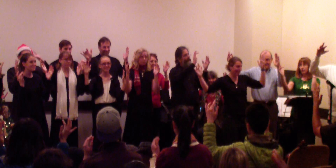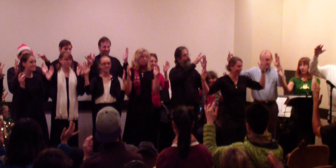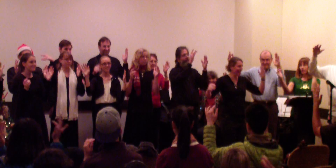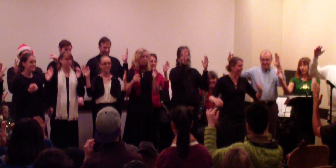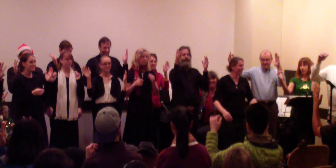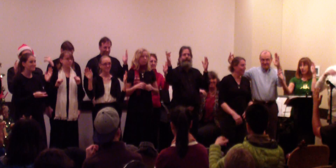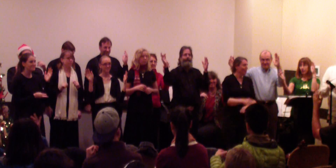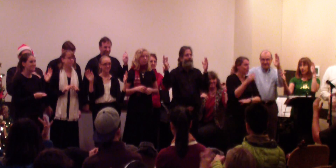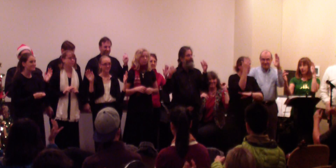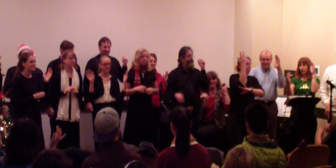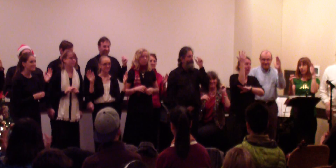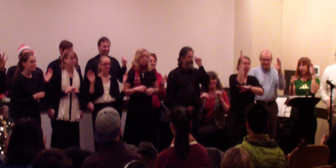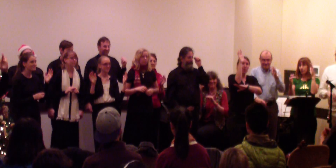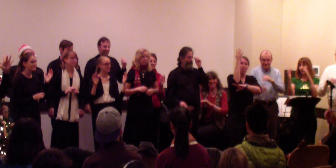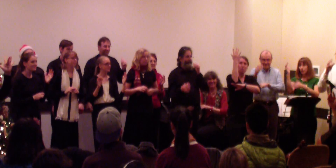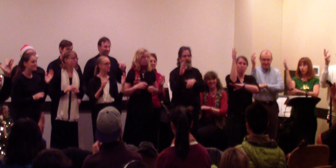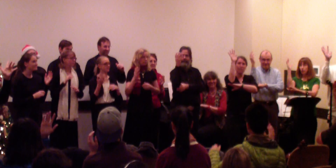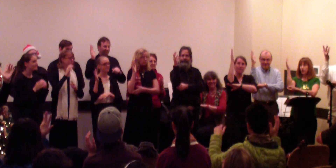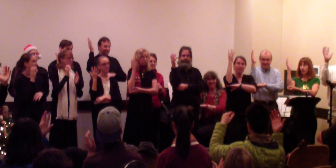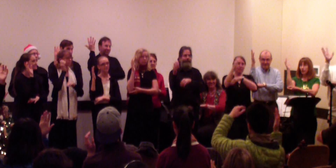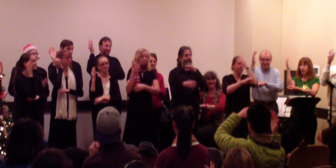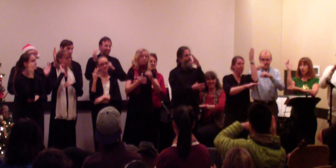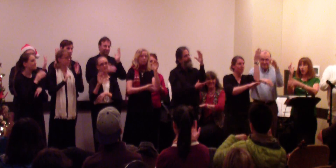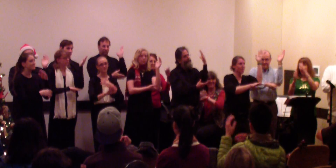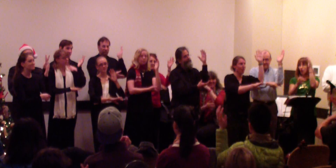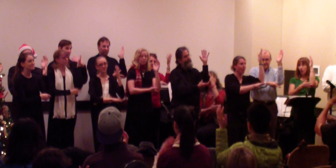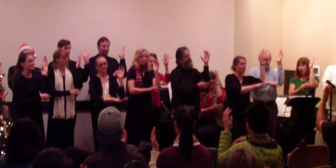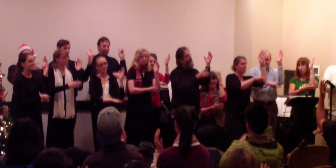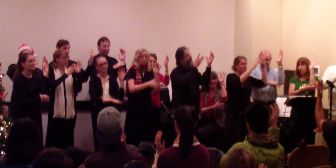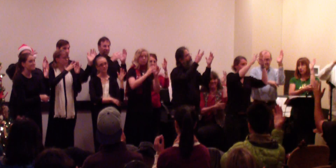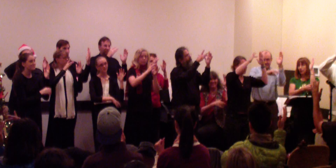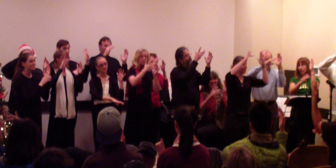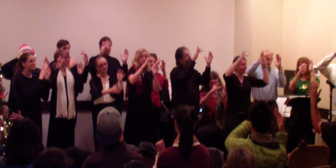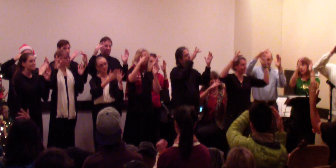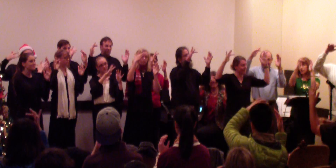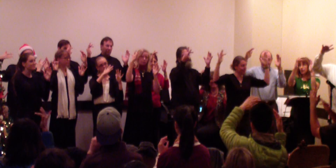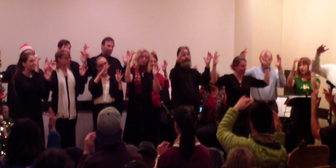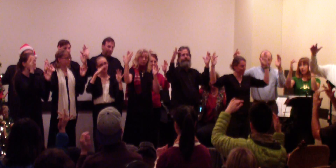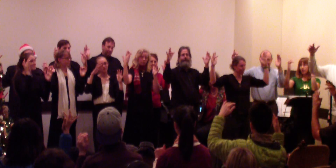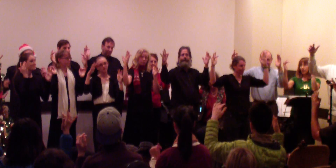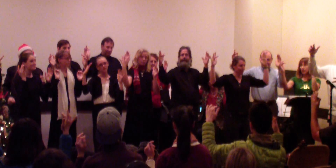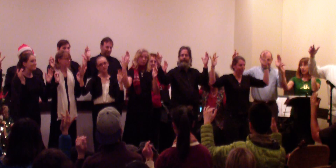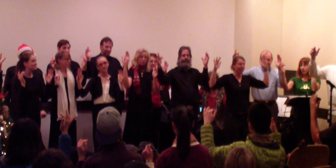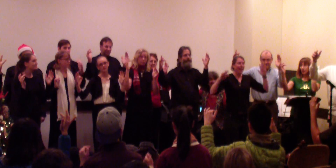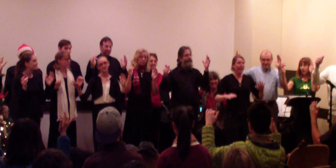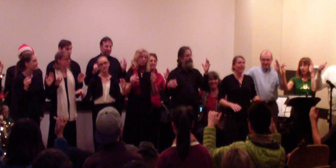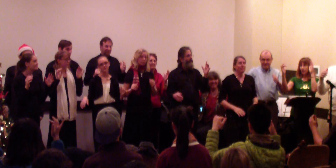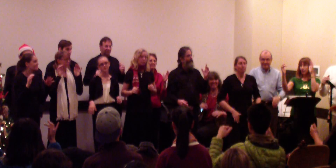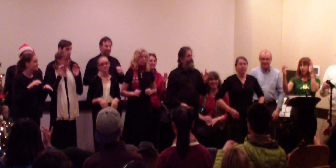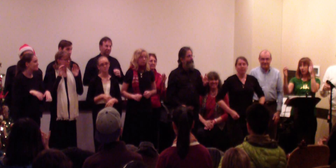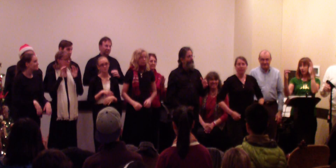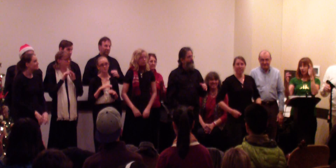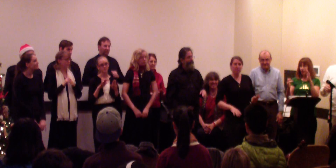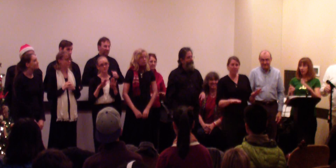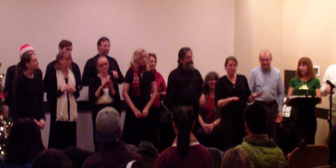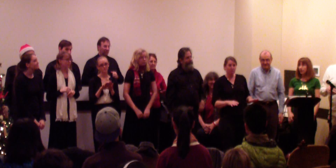Okay? So where the tree tops glisten, and I don't know about you,